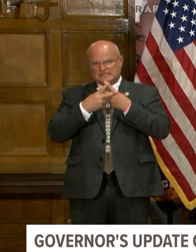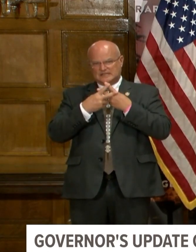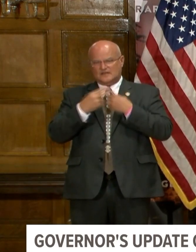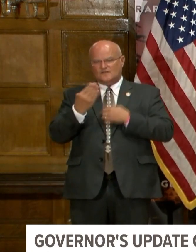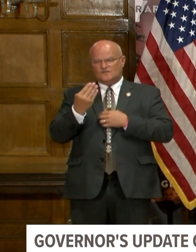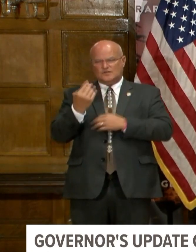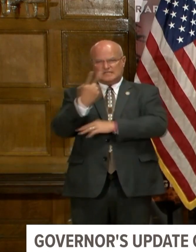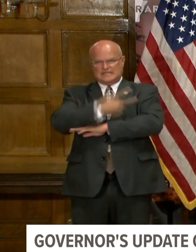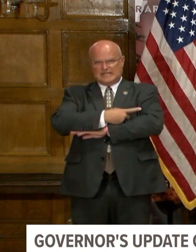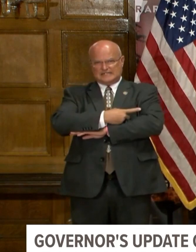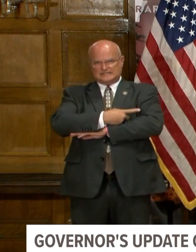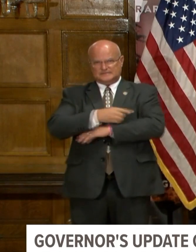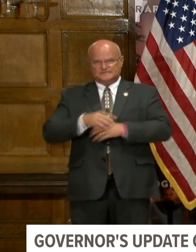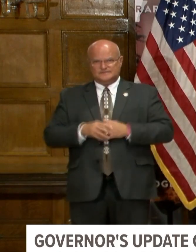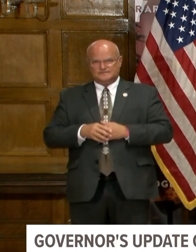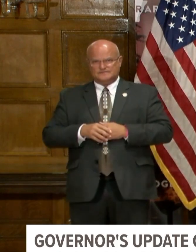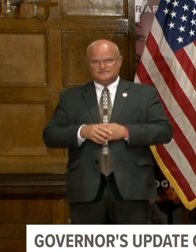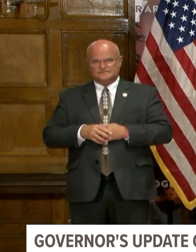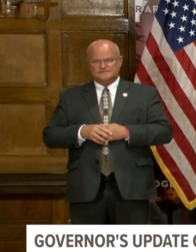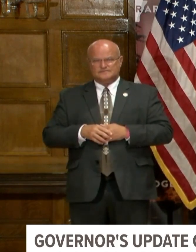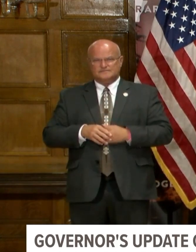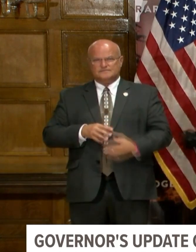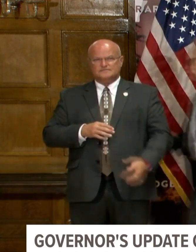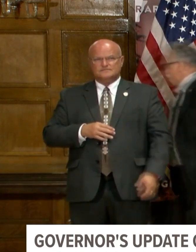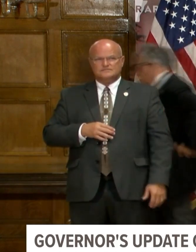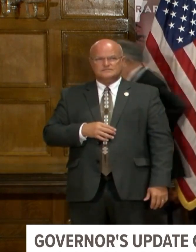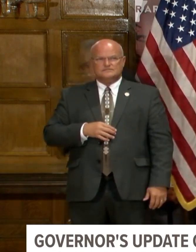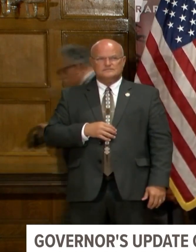period of 14 days.